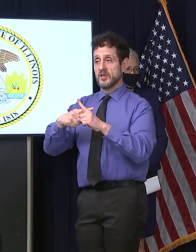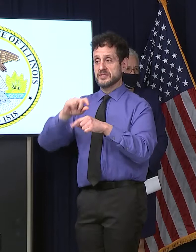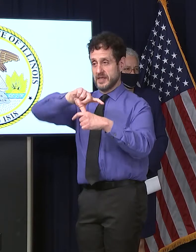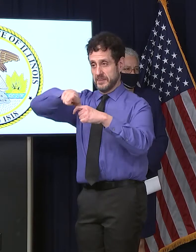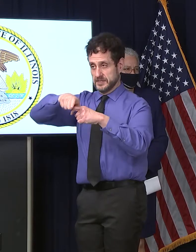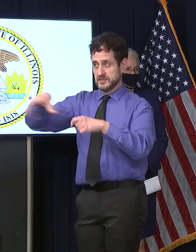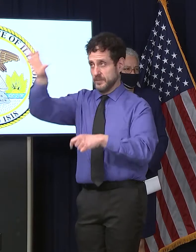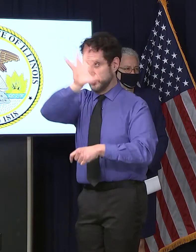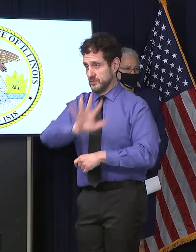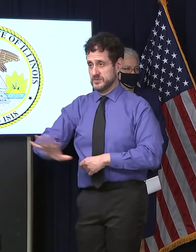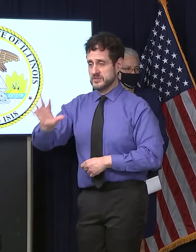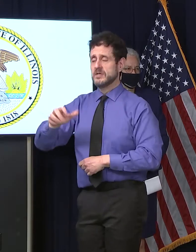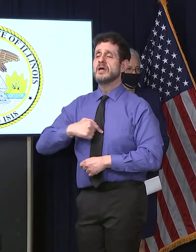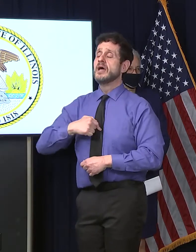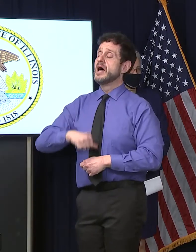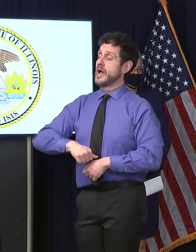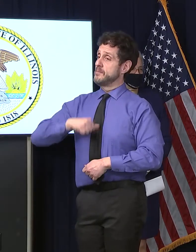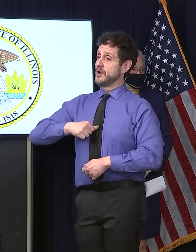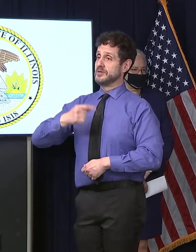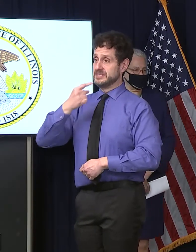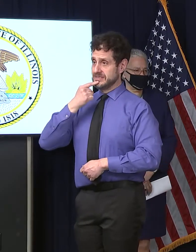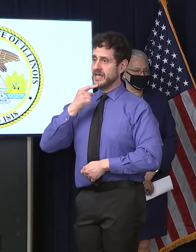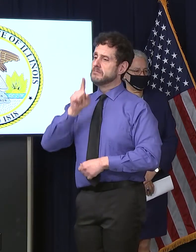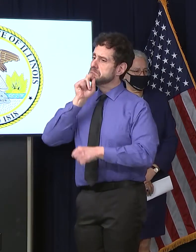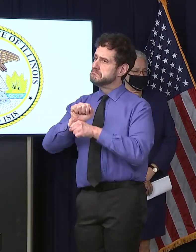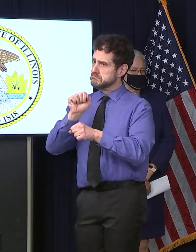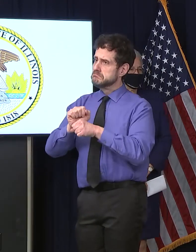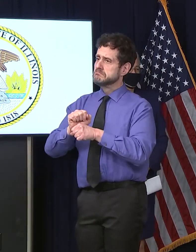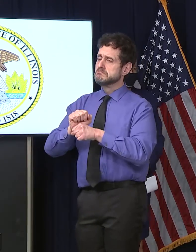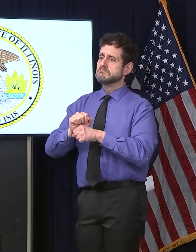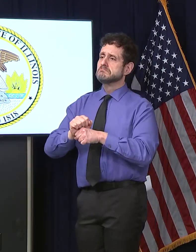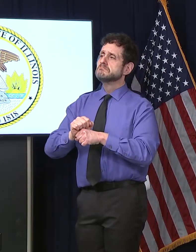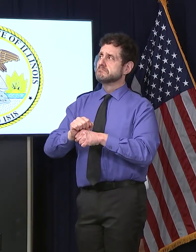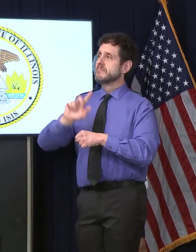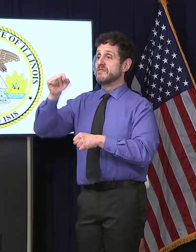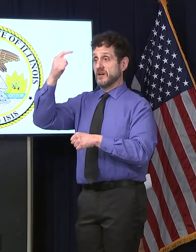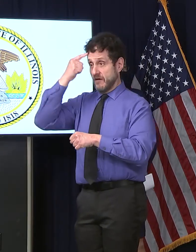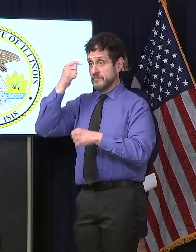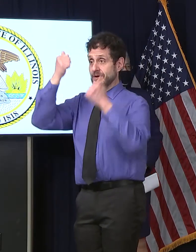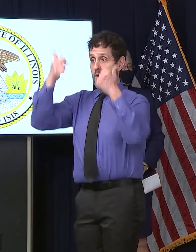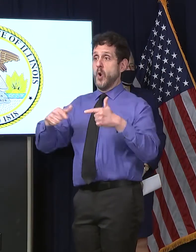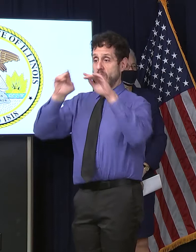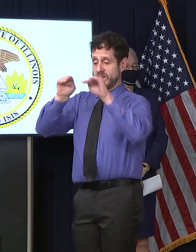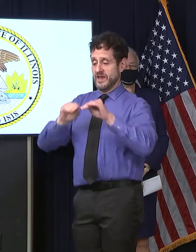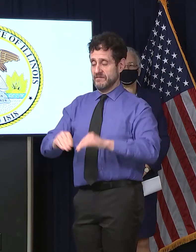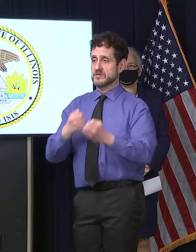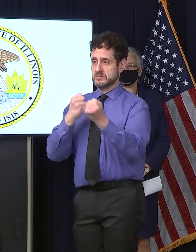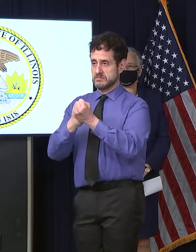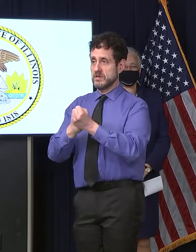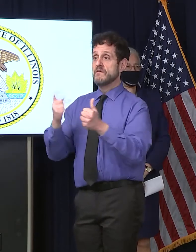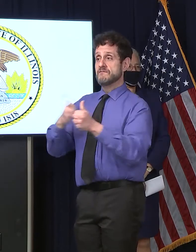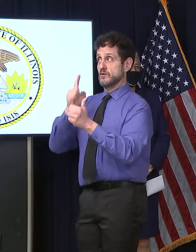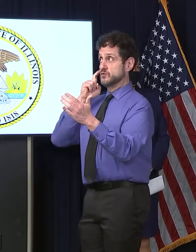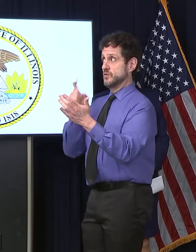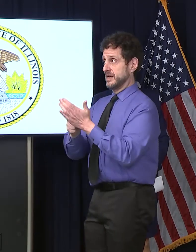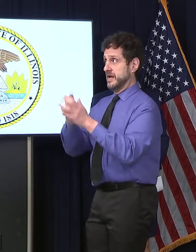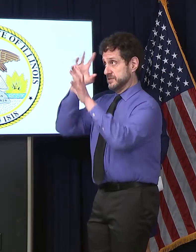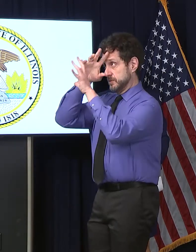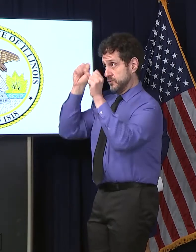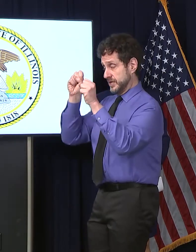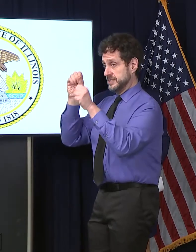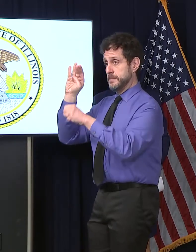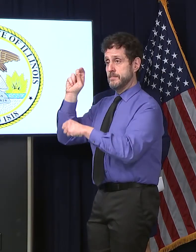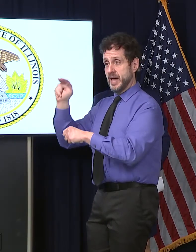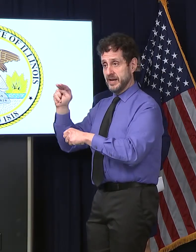to say this is a true whole-of-government effort. I want to first recognize the support of the Biden